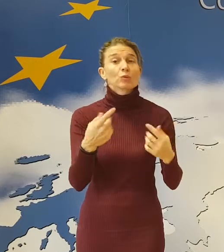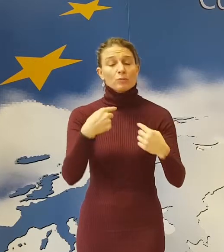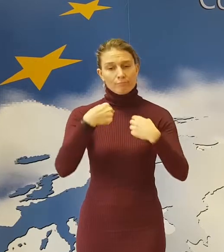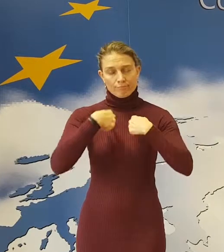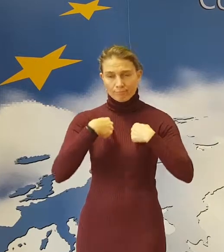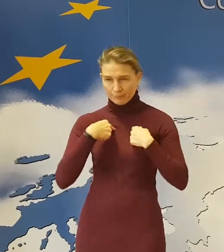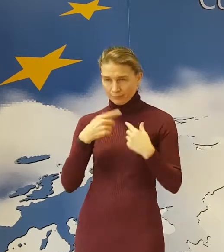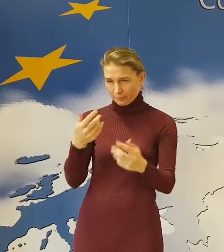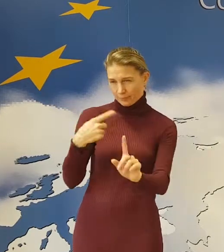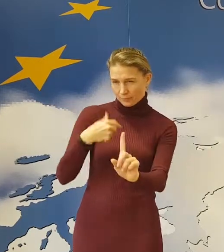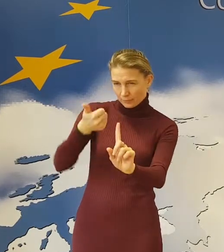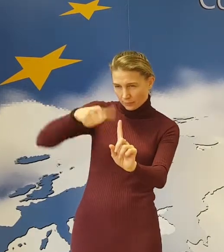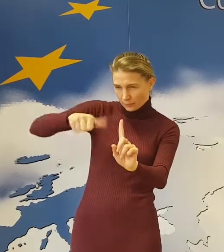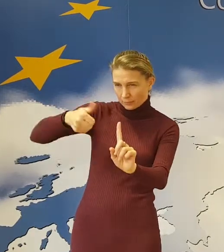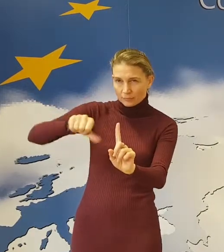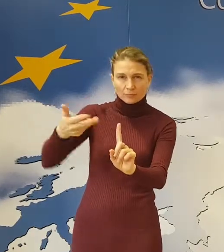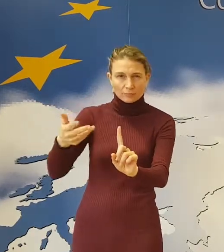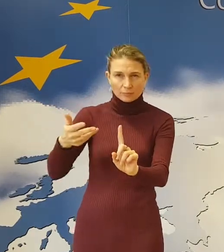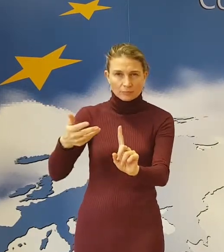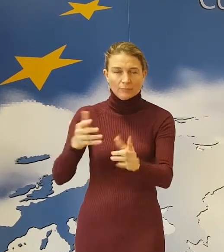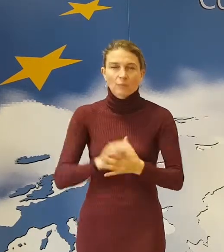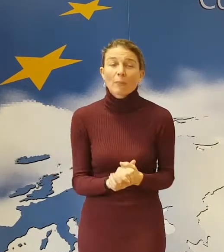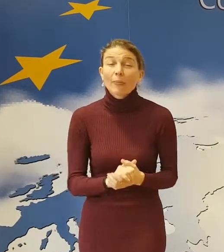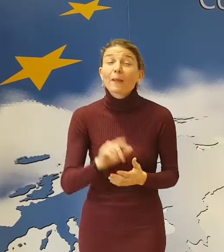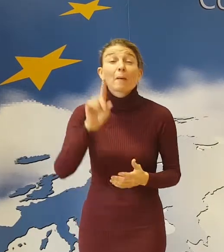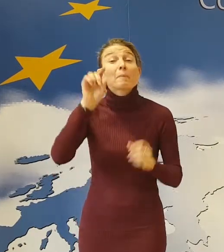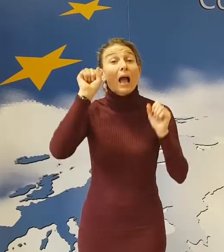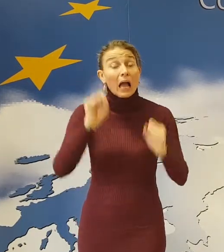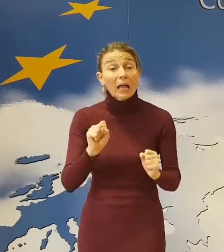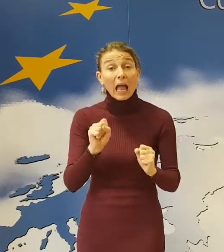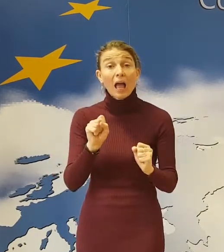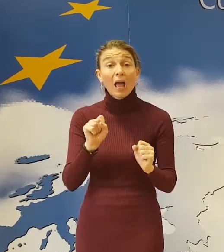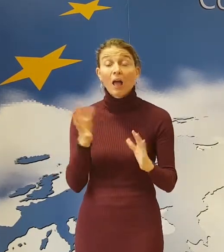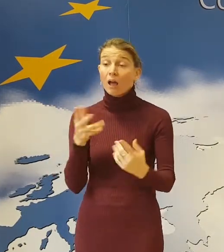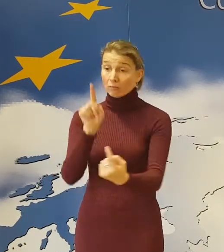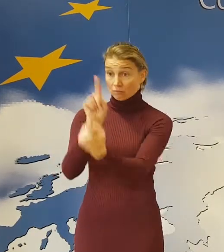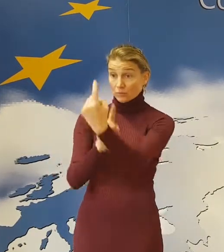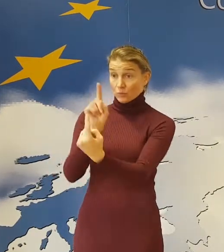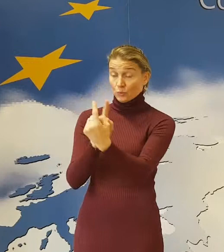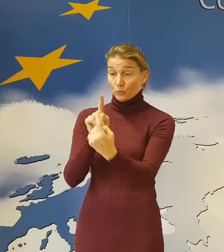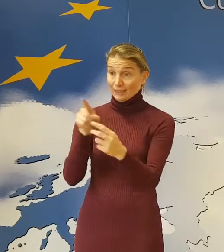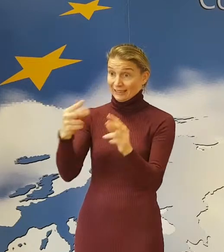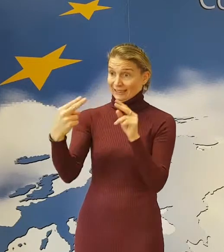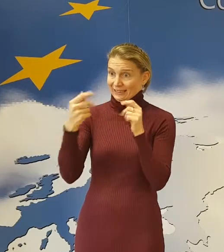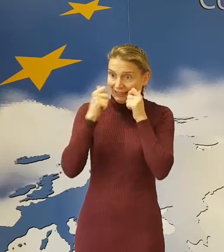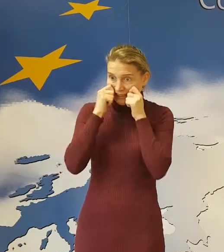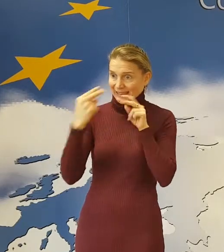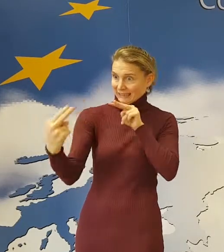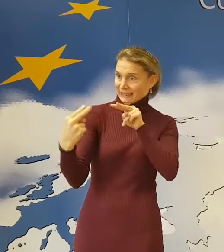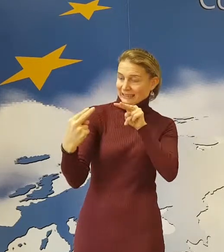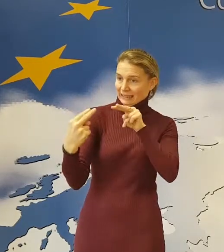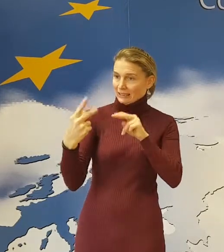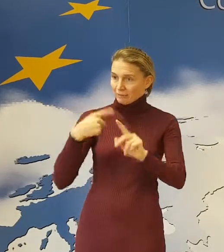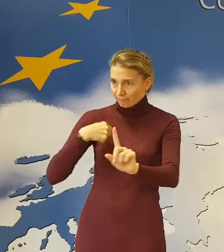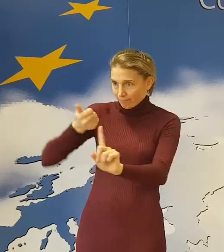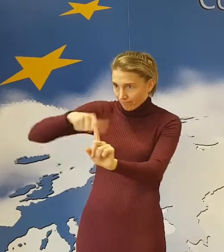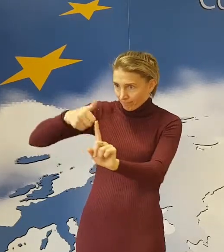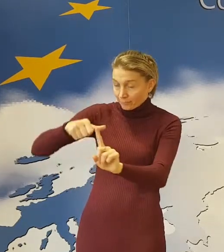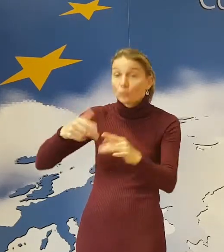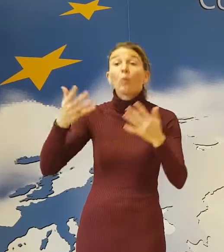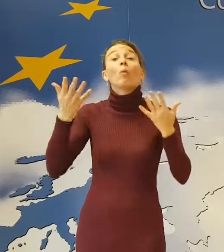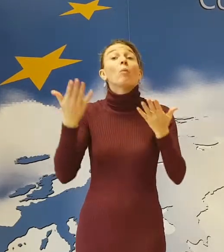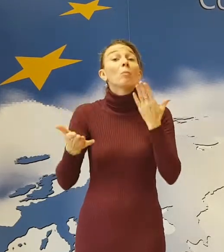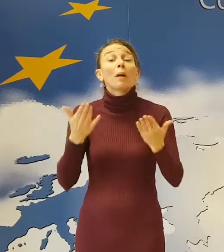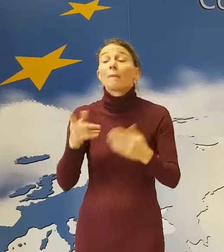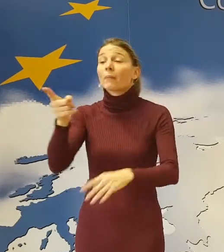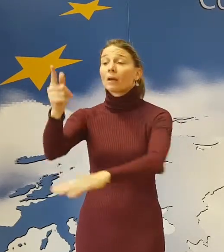be done or is also done. But rating will also be done after the actual testing. So, for example, you have a test, an